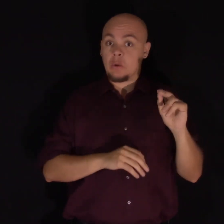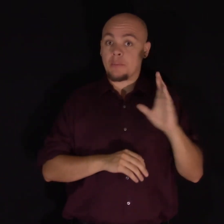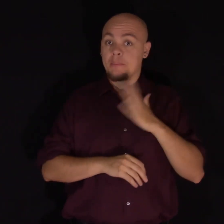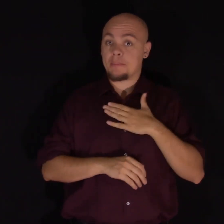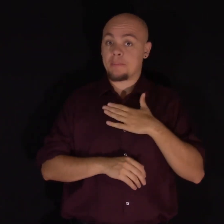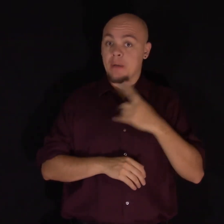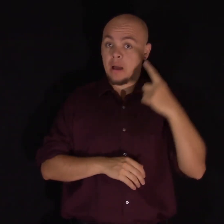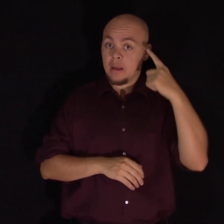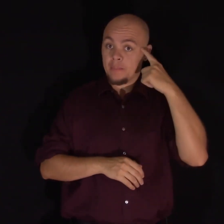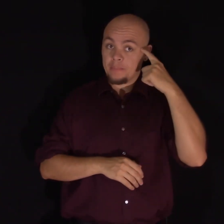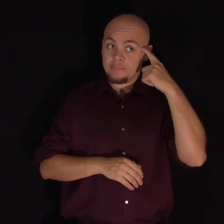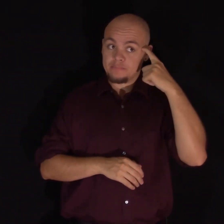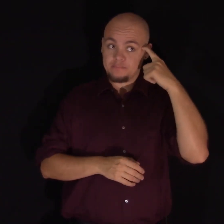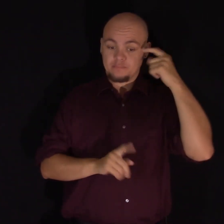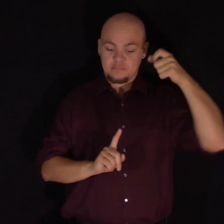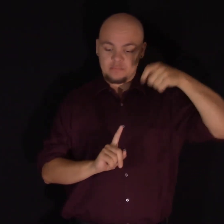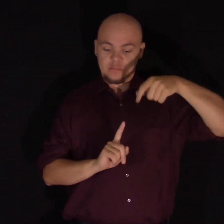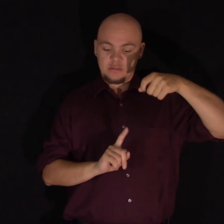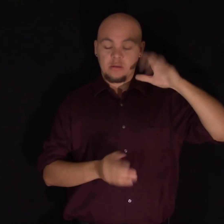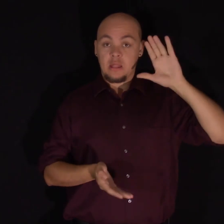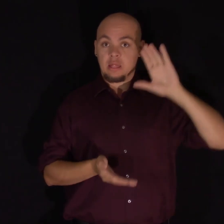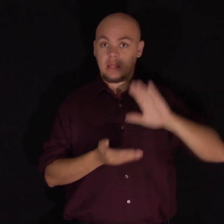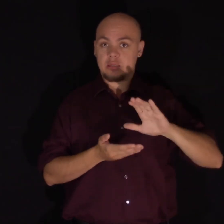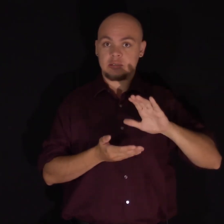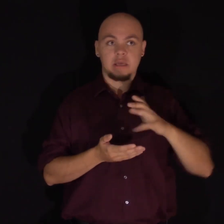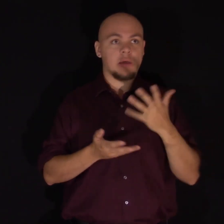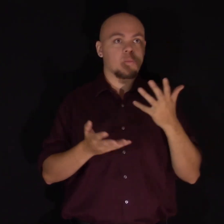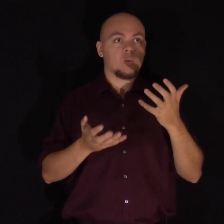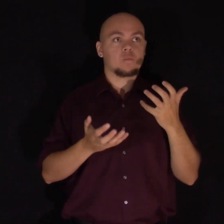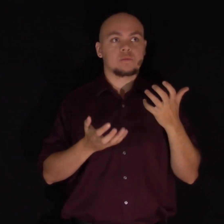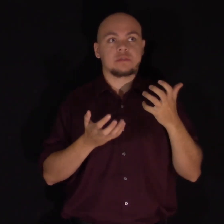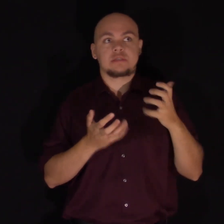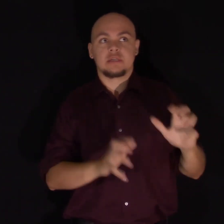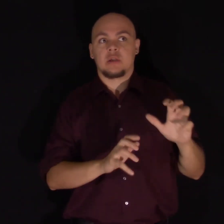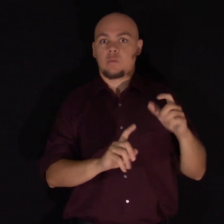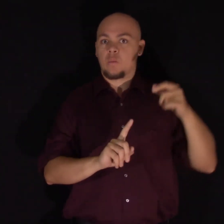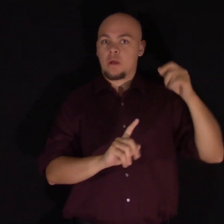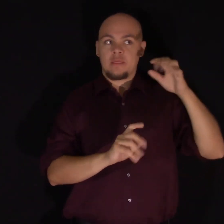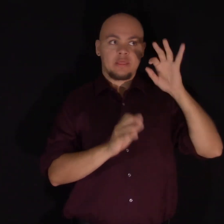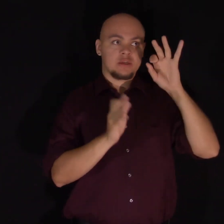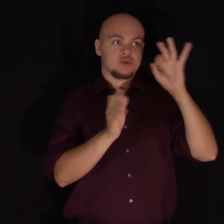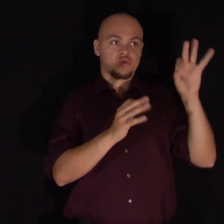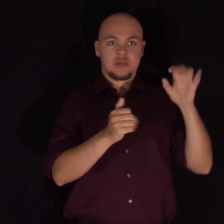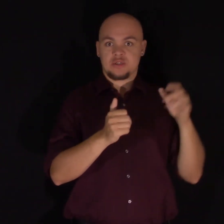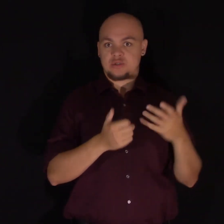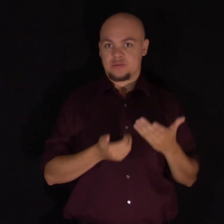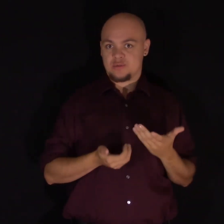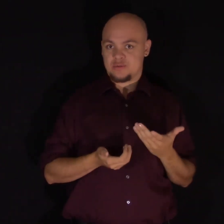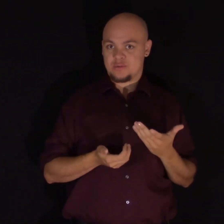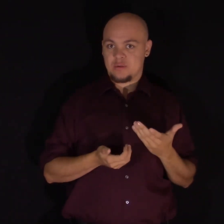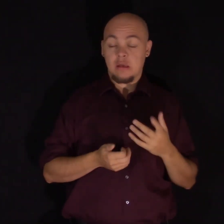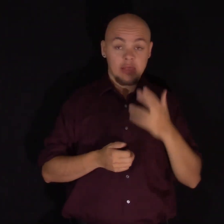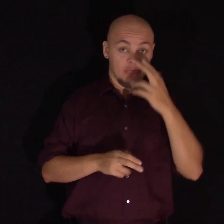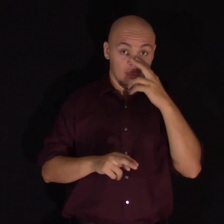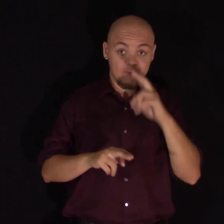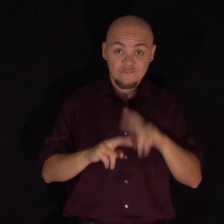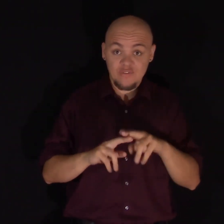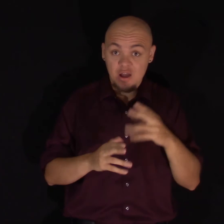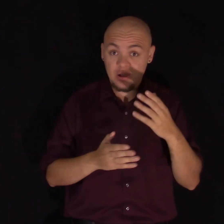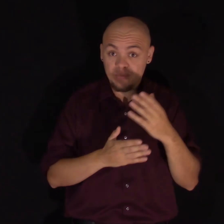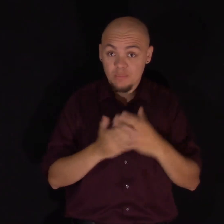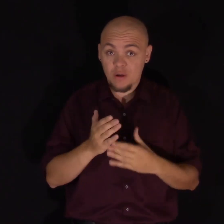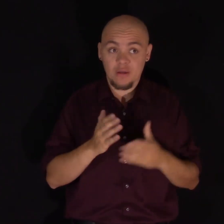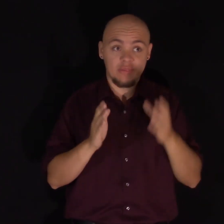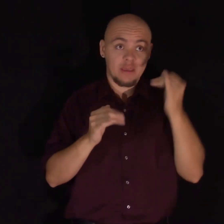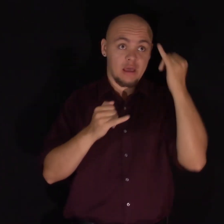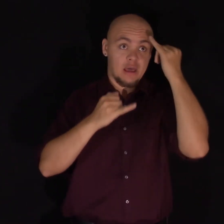was so much less stimulated that it did not seek the distraction in the first place. But the fun part were these ideas and plans